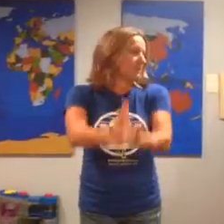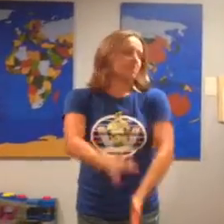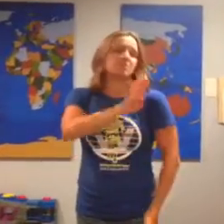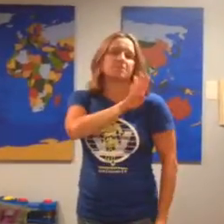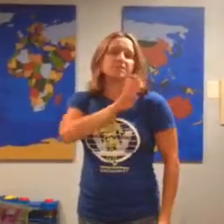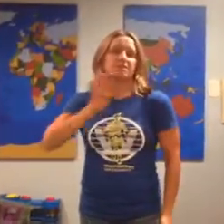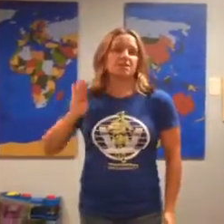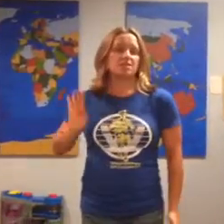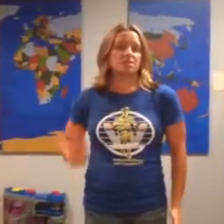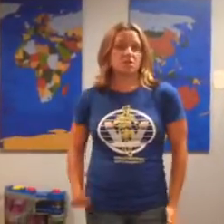to the Boston Harbor.